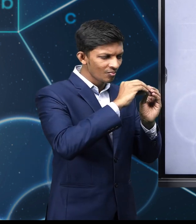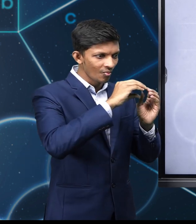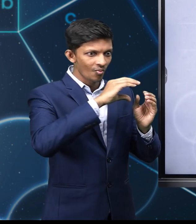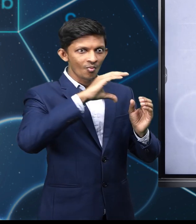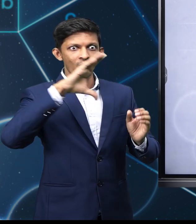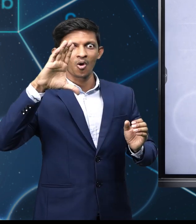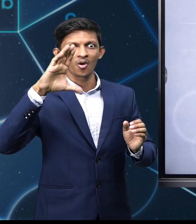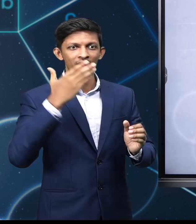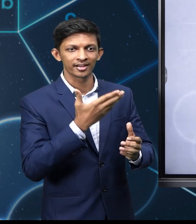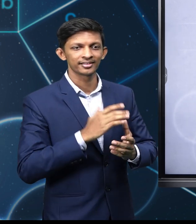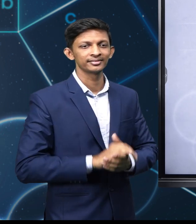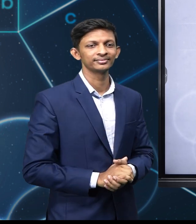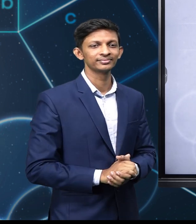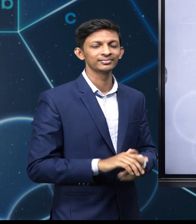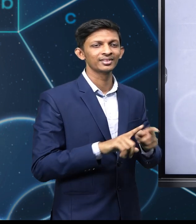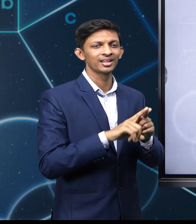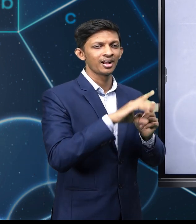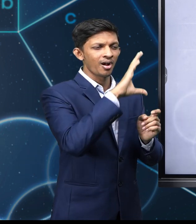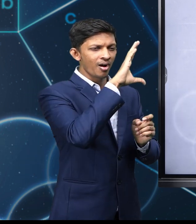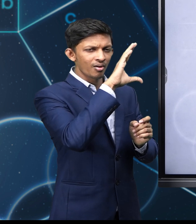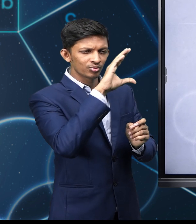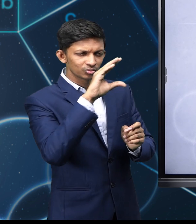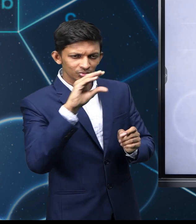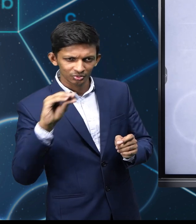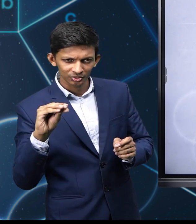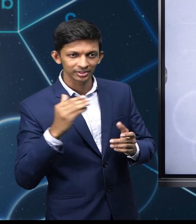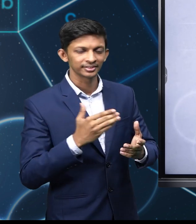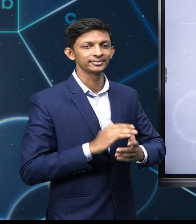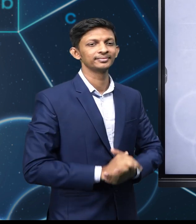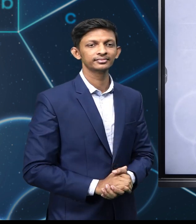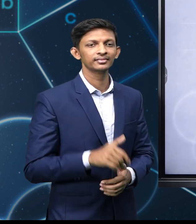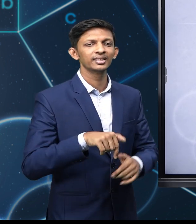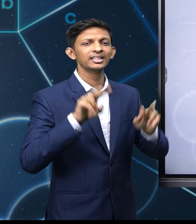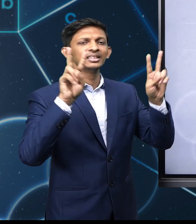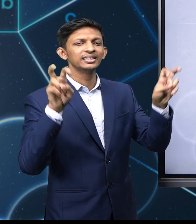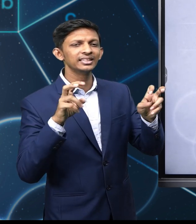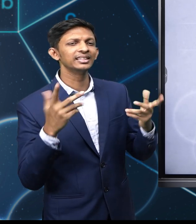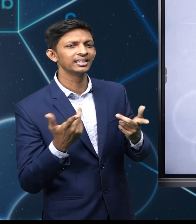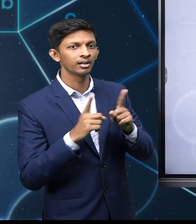increase and decrease. Direct proportion.